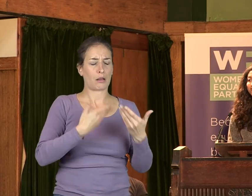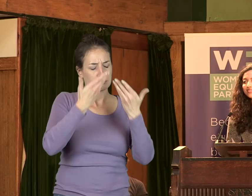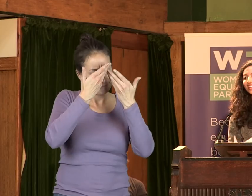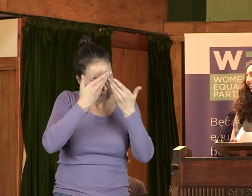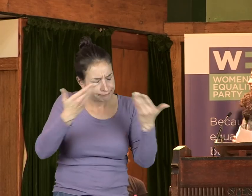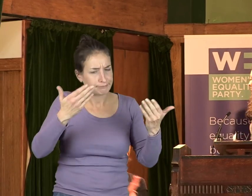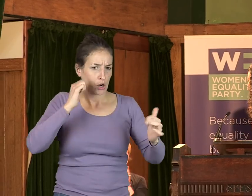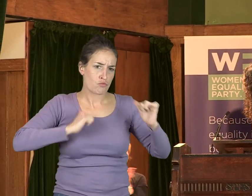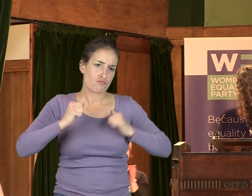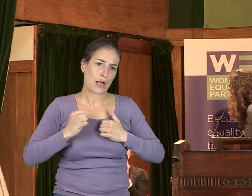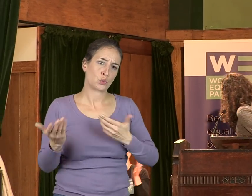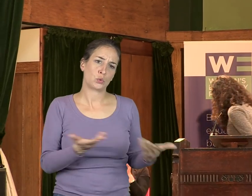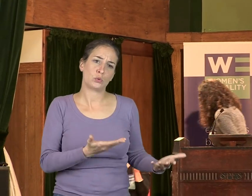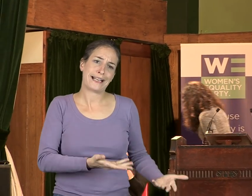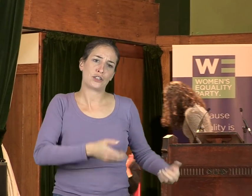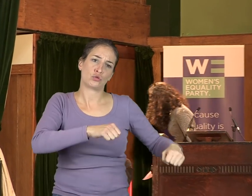today.